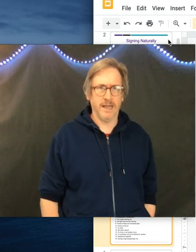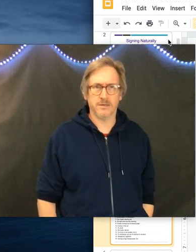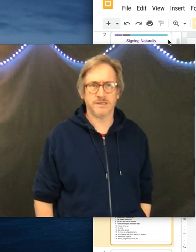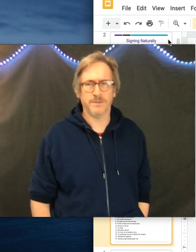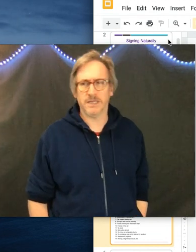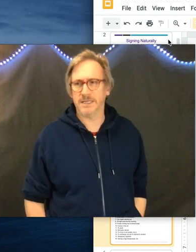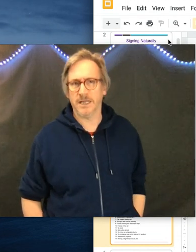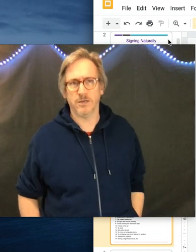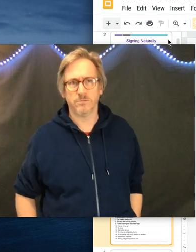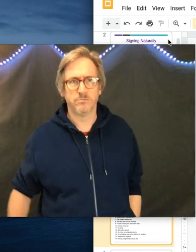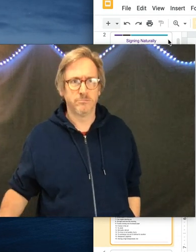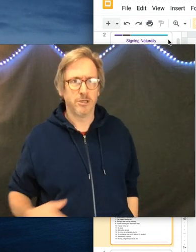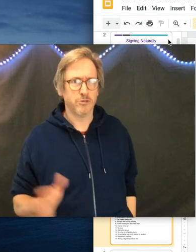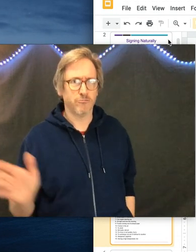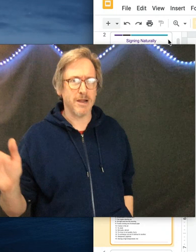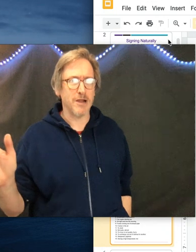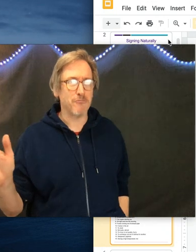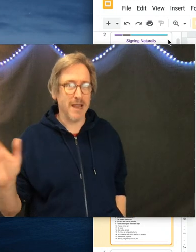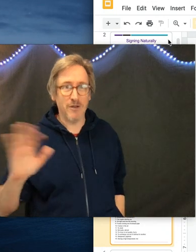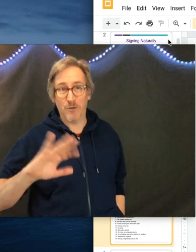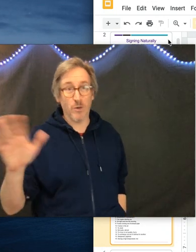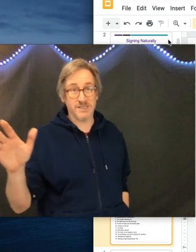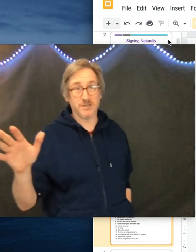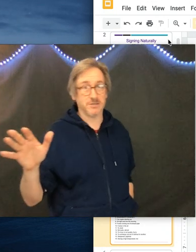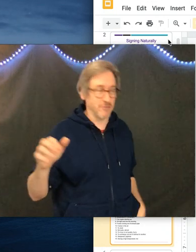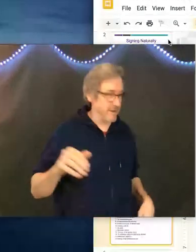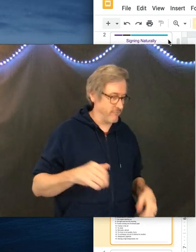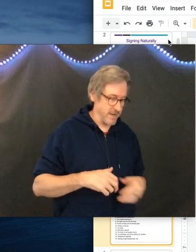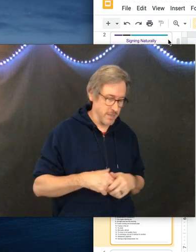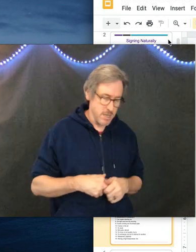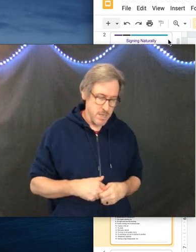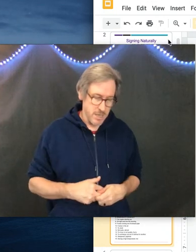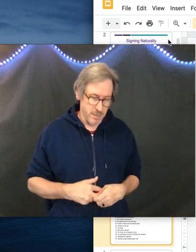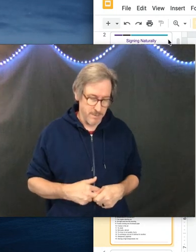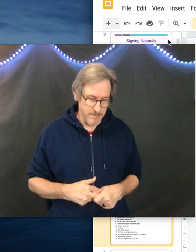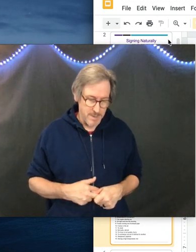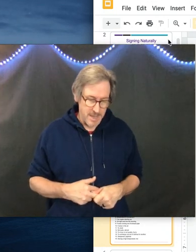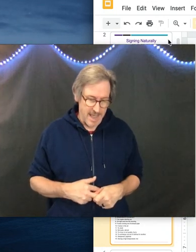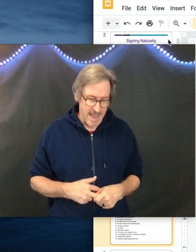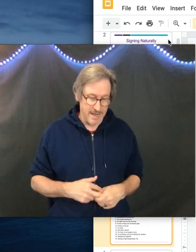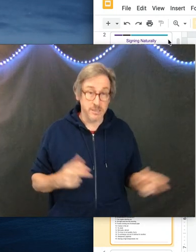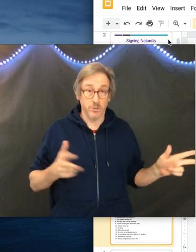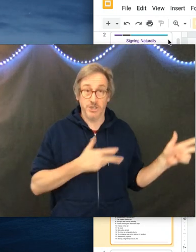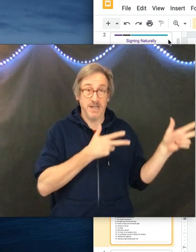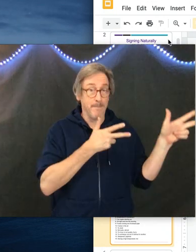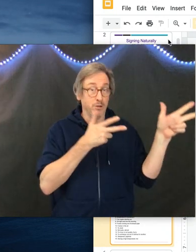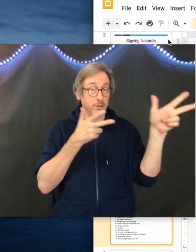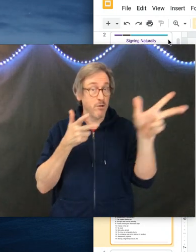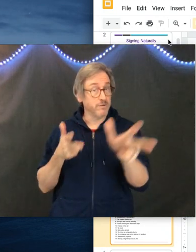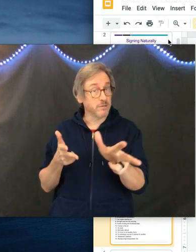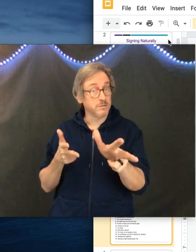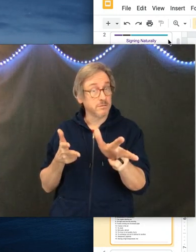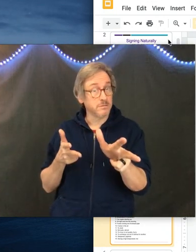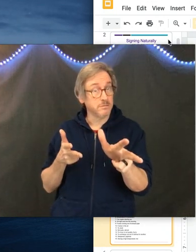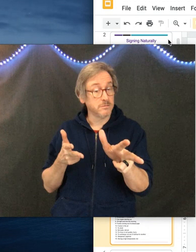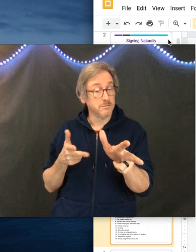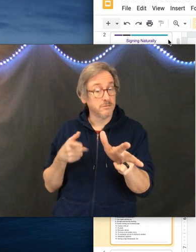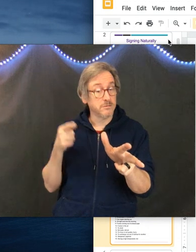a red light or something like that, right on red, and it wasn't right on red. And so she got pulled